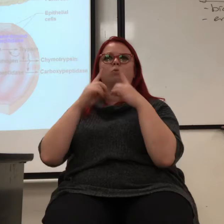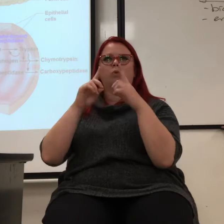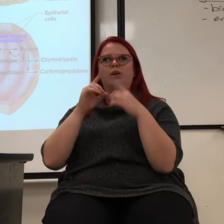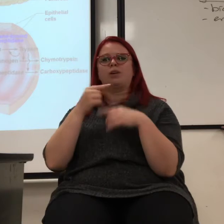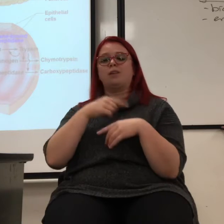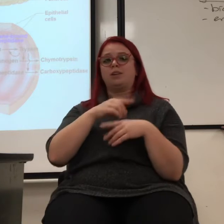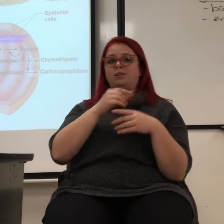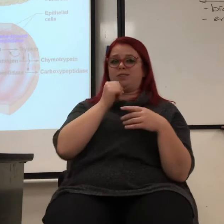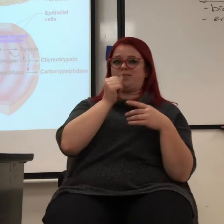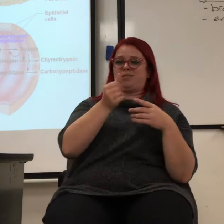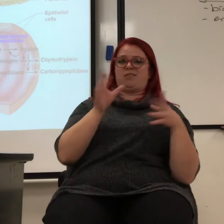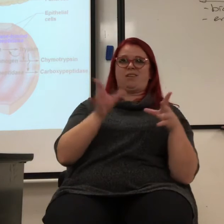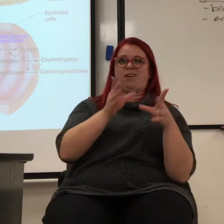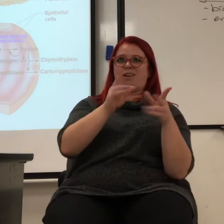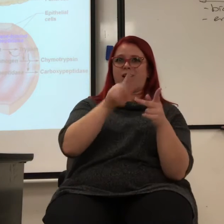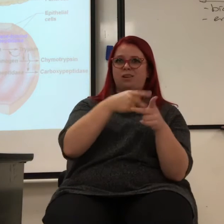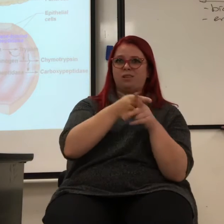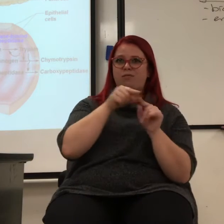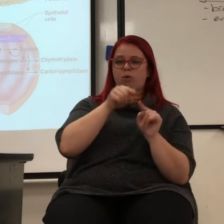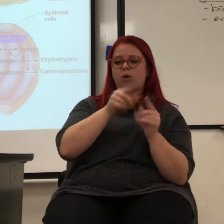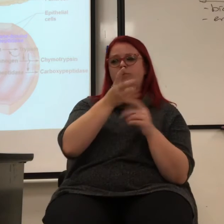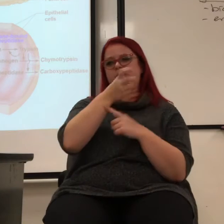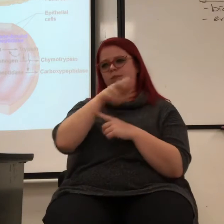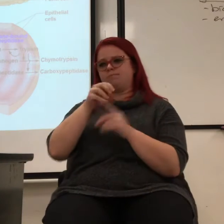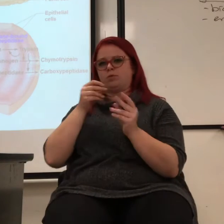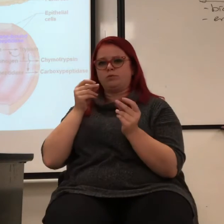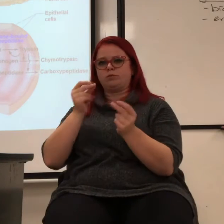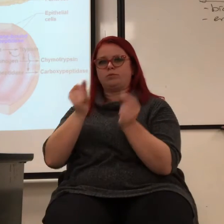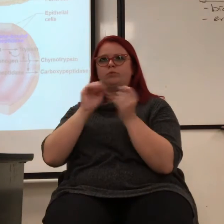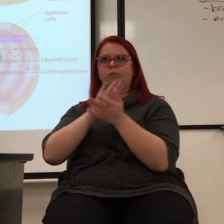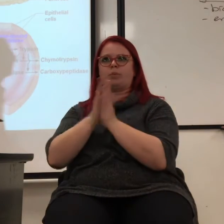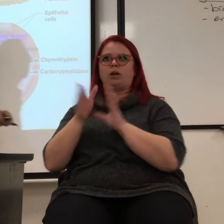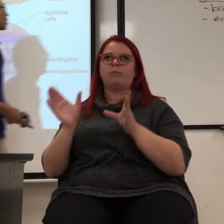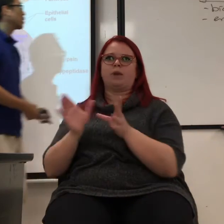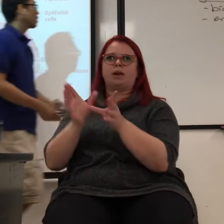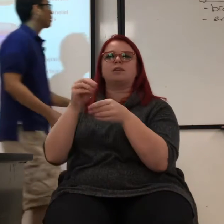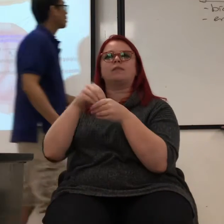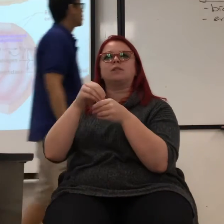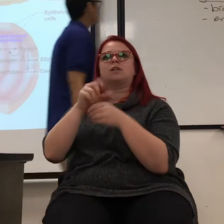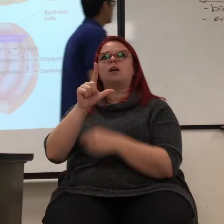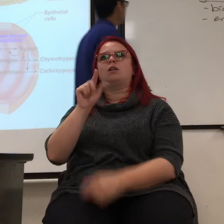to their active forms only in the lumen of the duodenum.